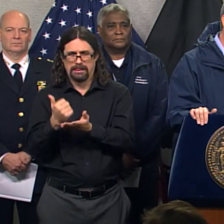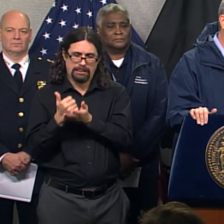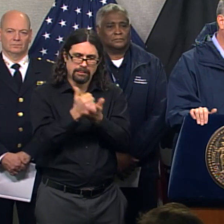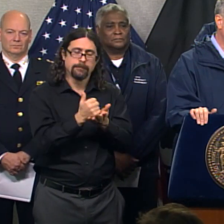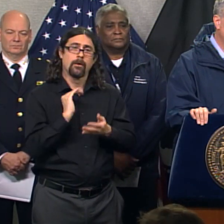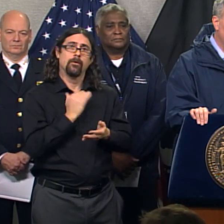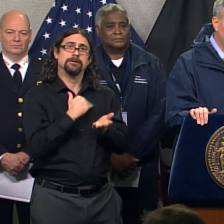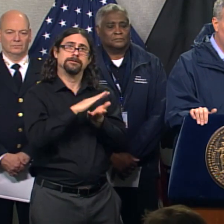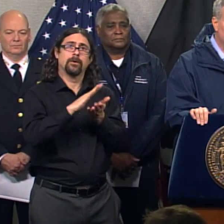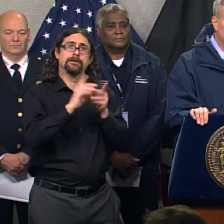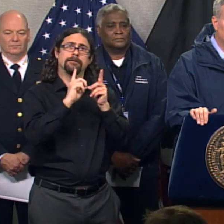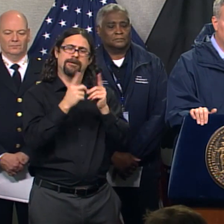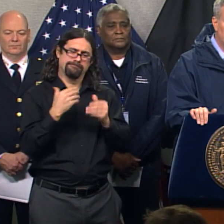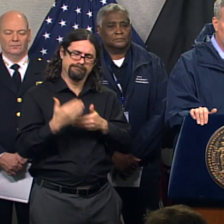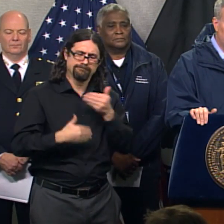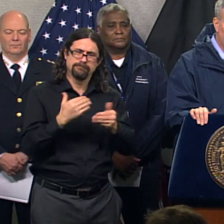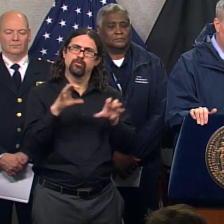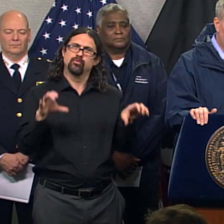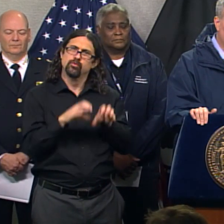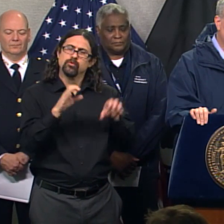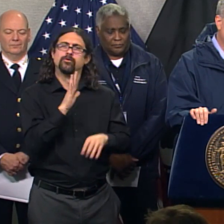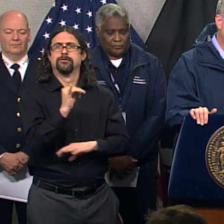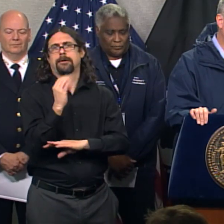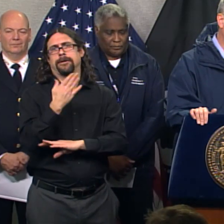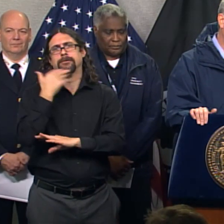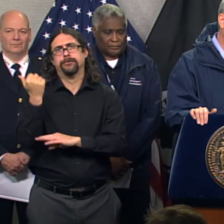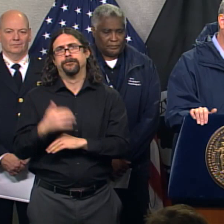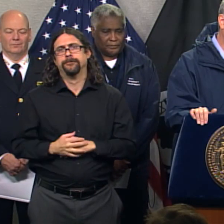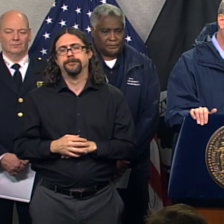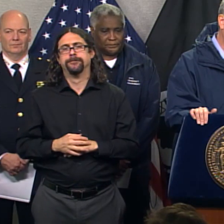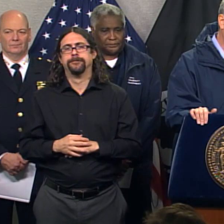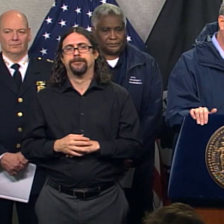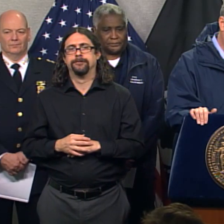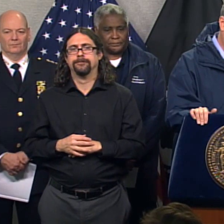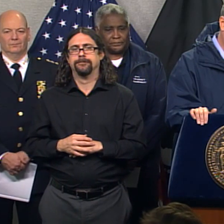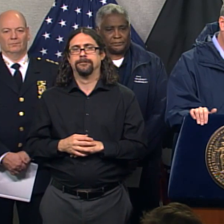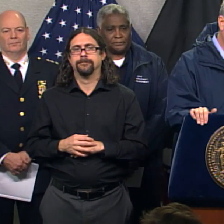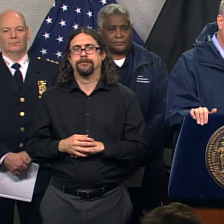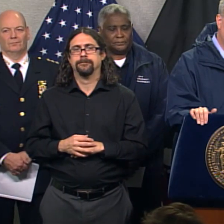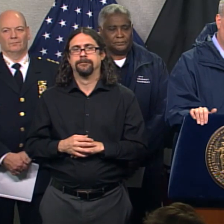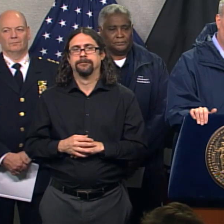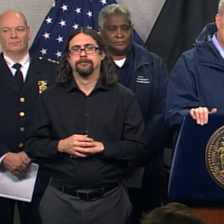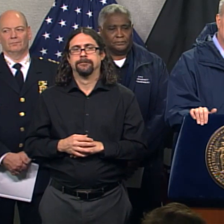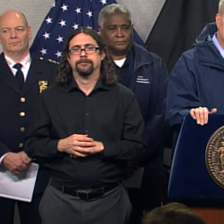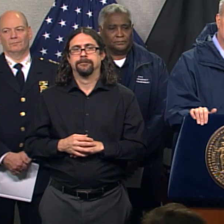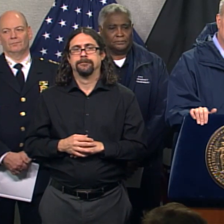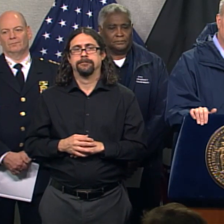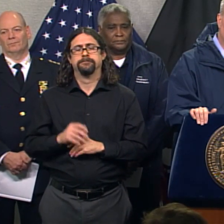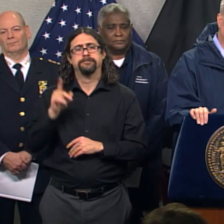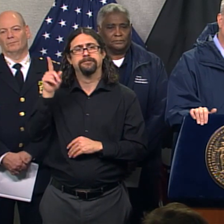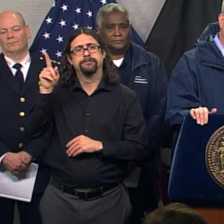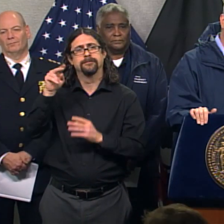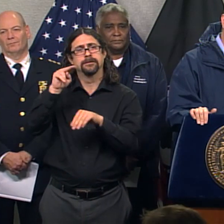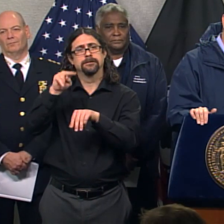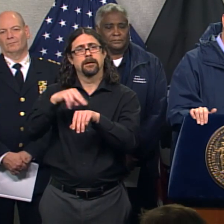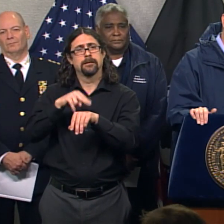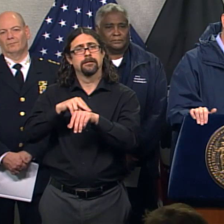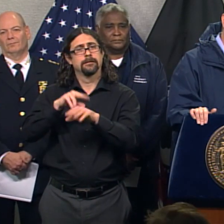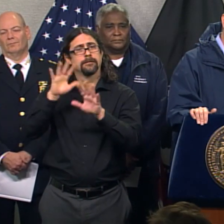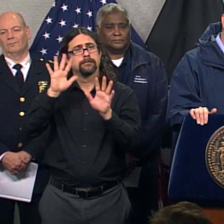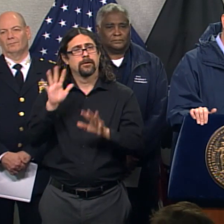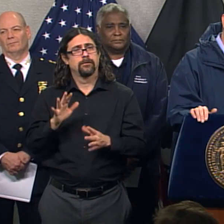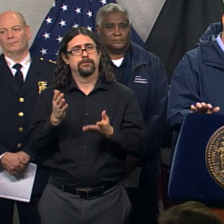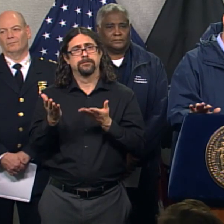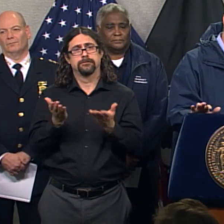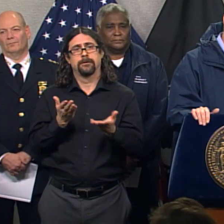National Weather Service, this was going to be a very concentrated, intense storm. And it made sense to give people understanding of that and to